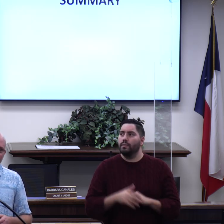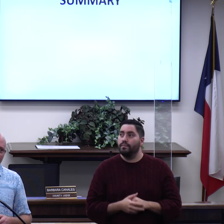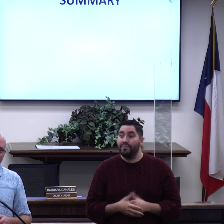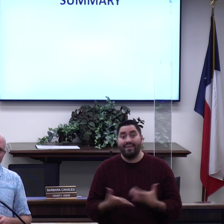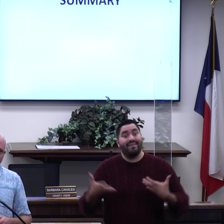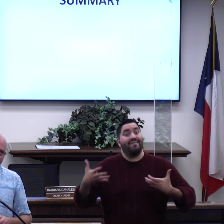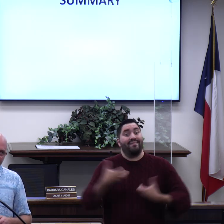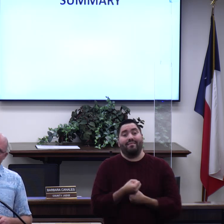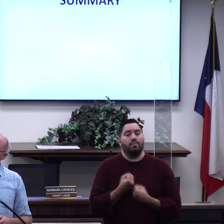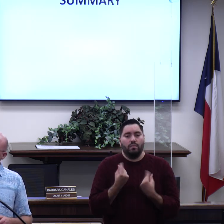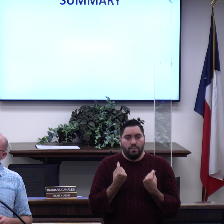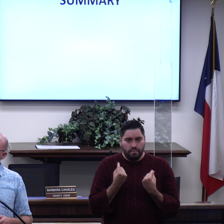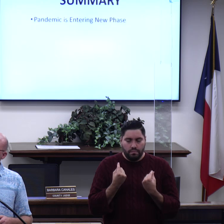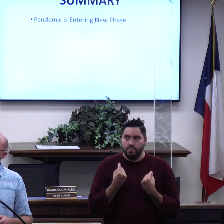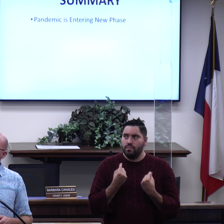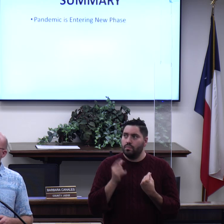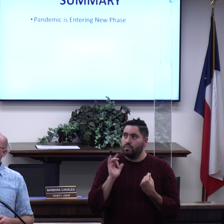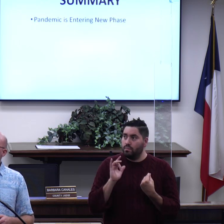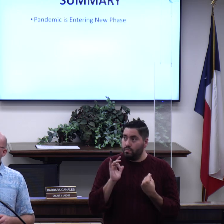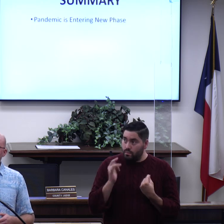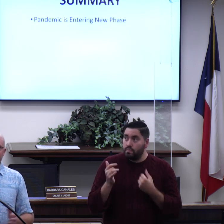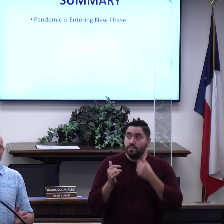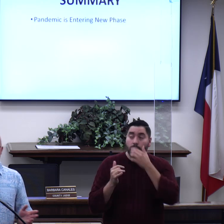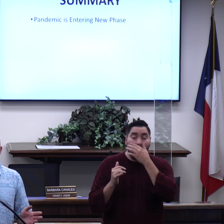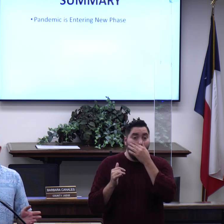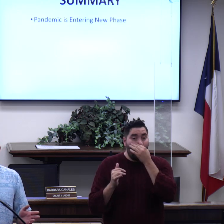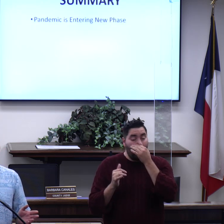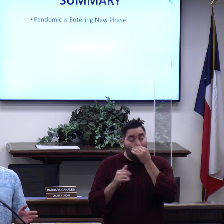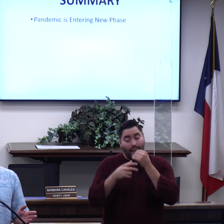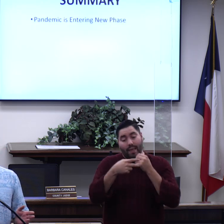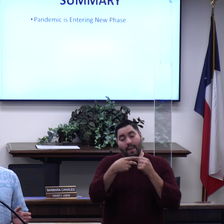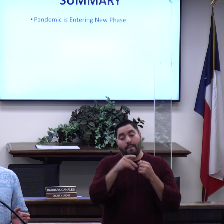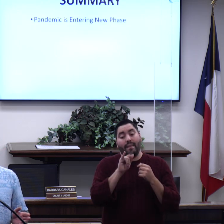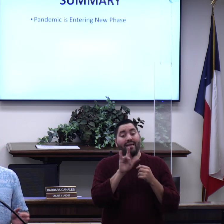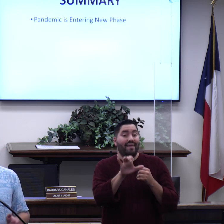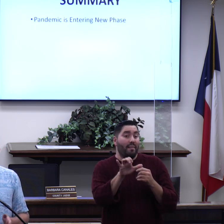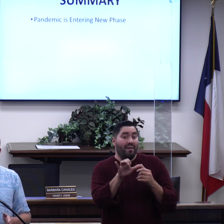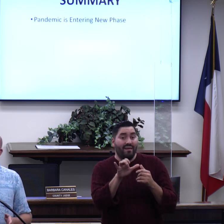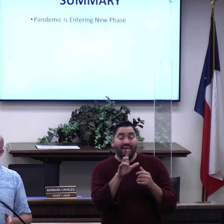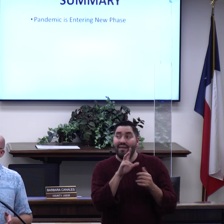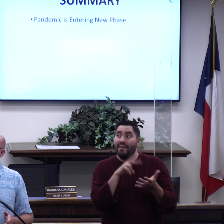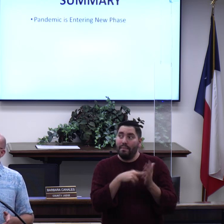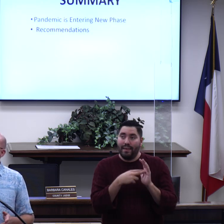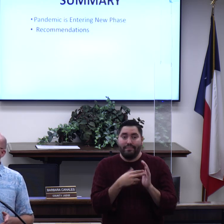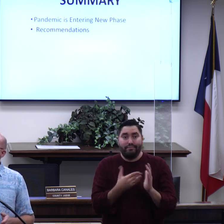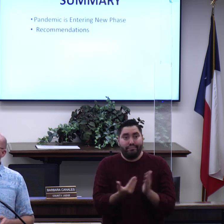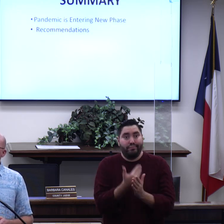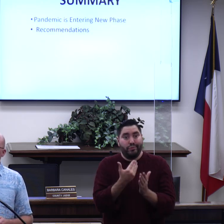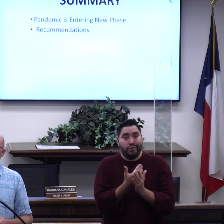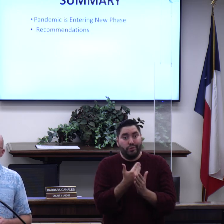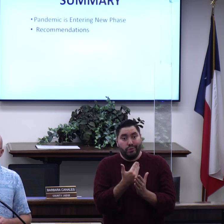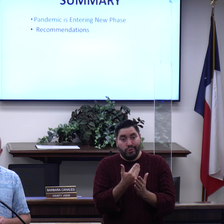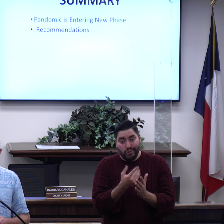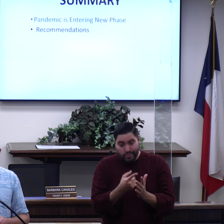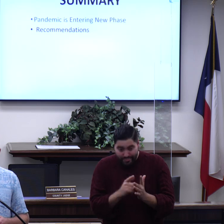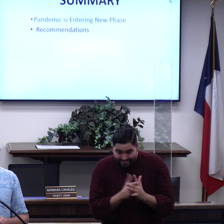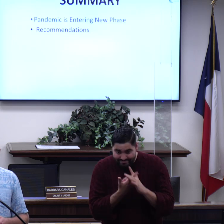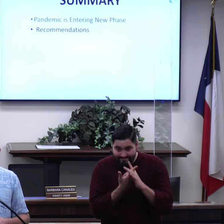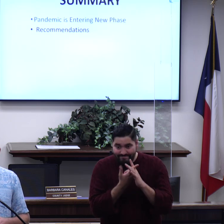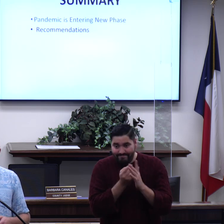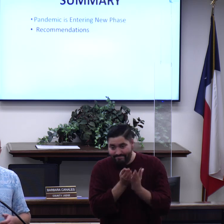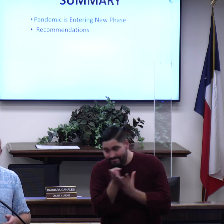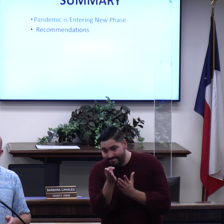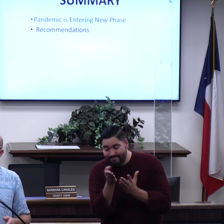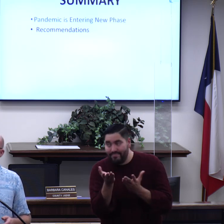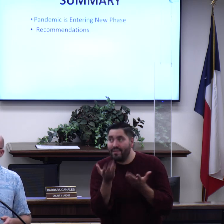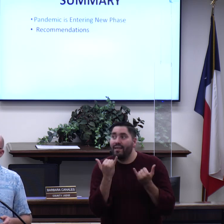In summary, click. Pandemic's entering a new phase, obviously, too. We have some recommendations